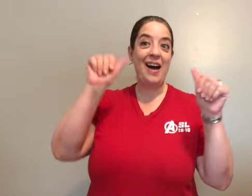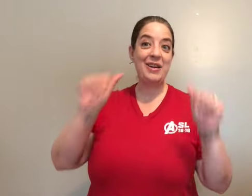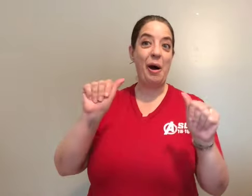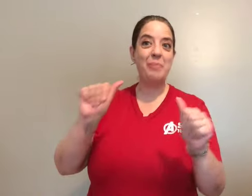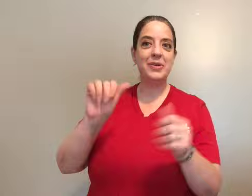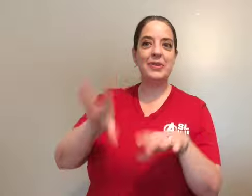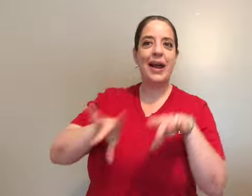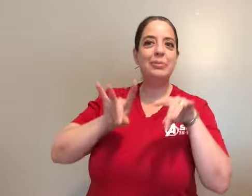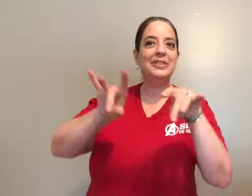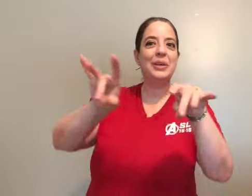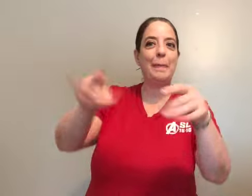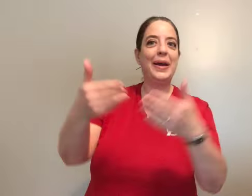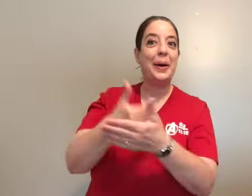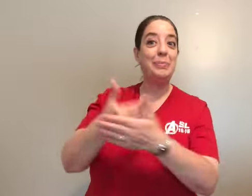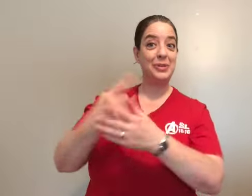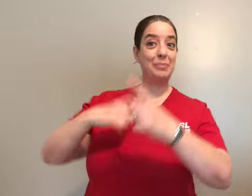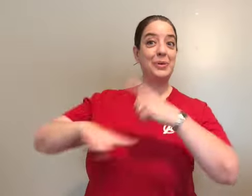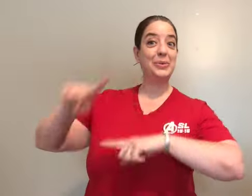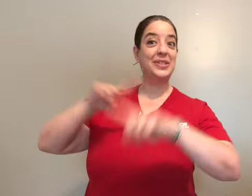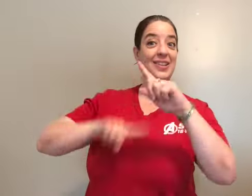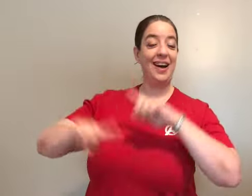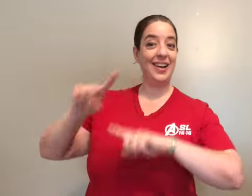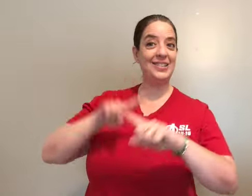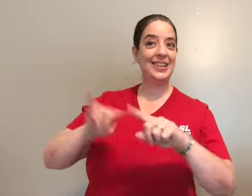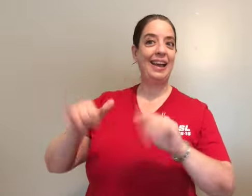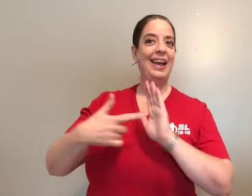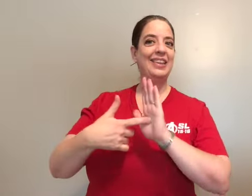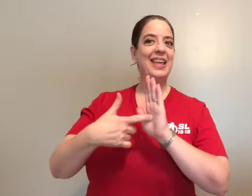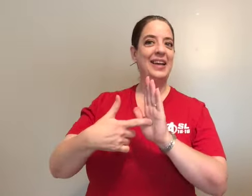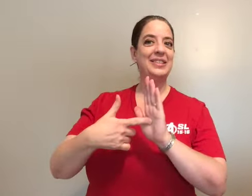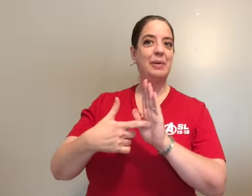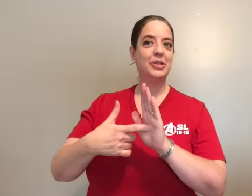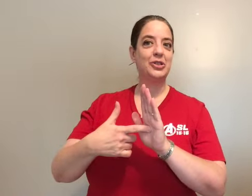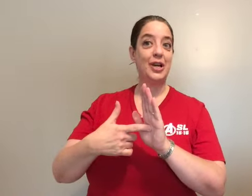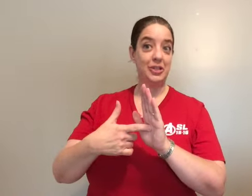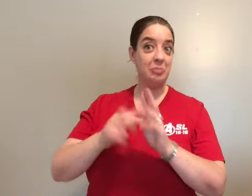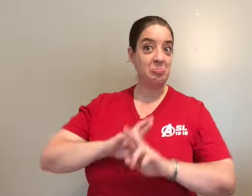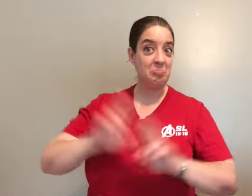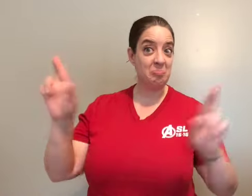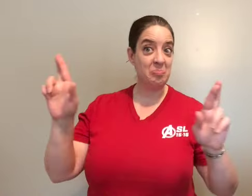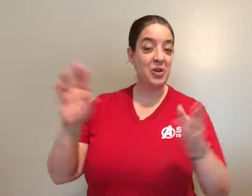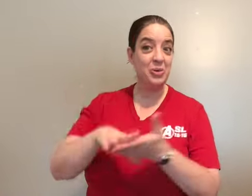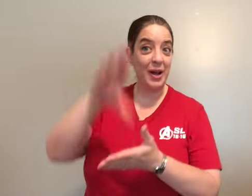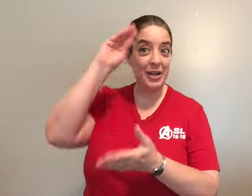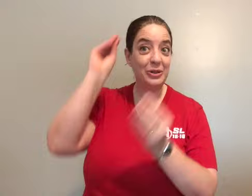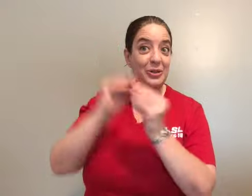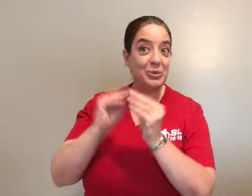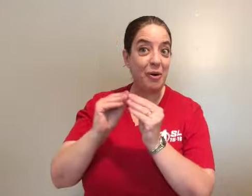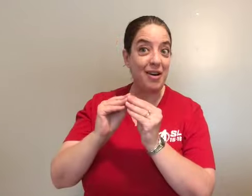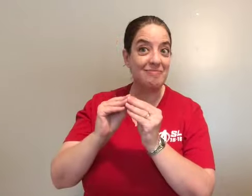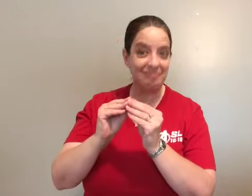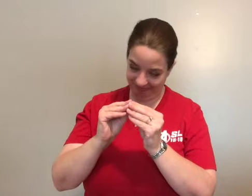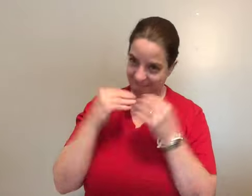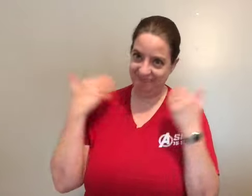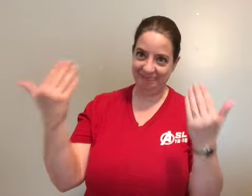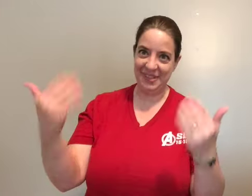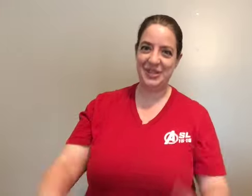I hope you were able to pick up some new signs in that demonstration. You ready to learn some more? Let's do